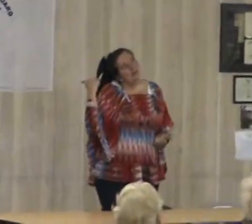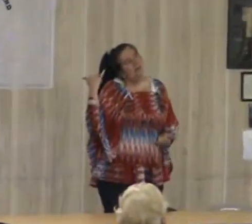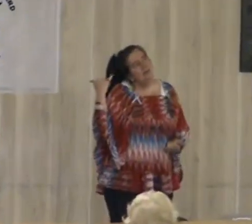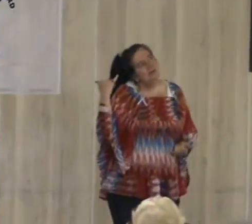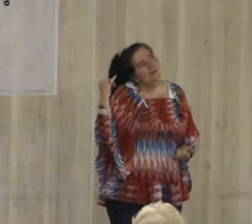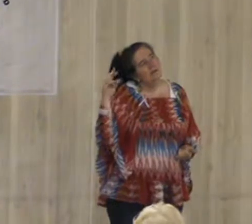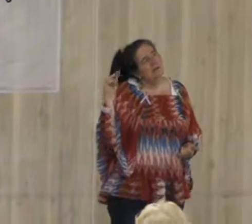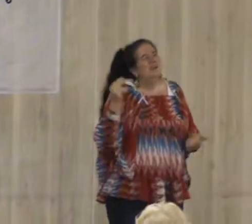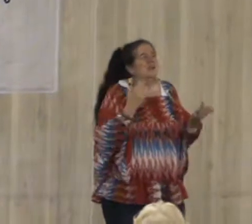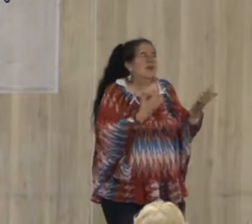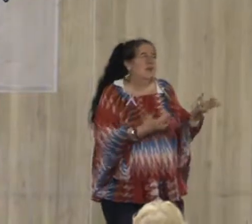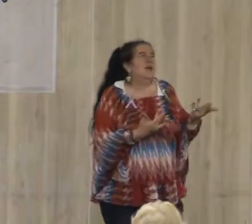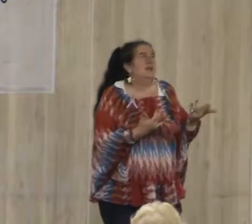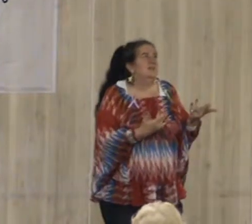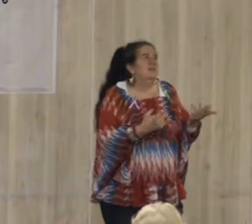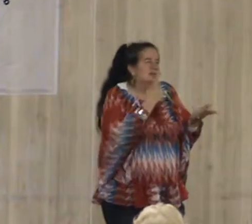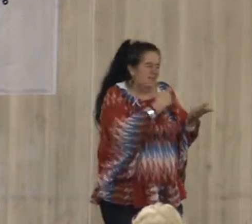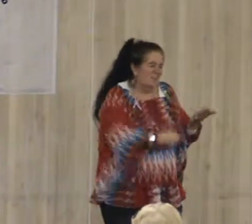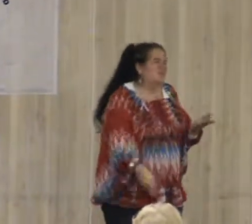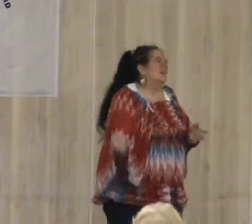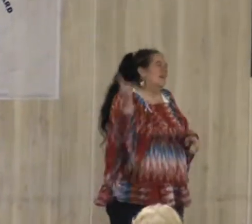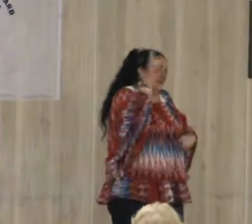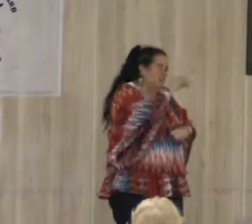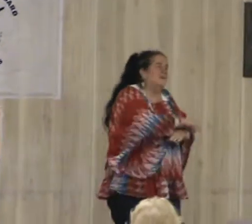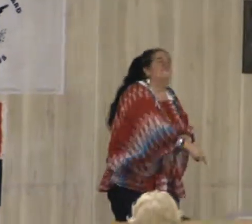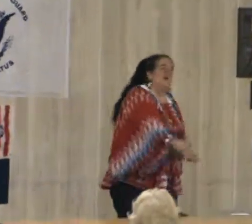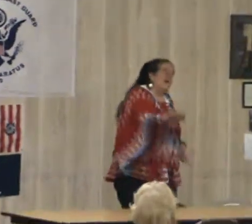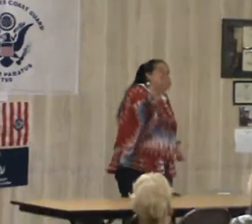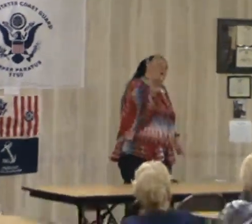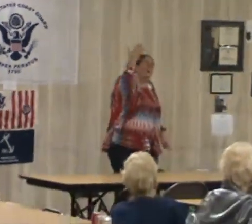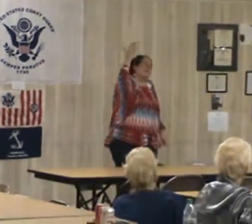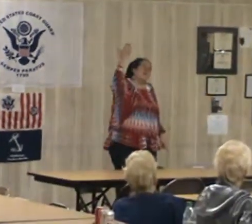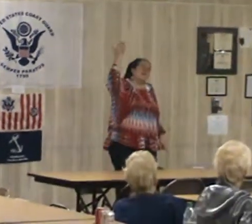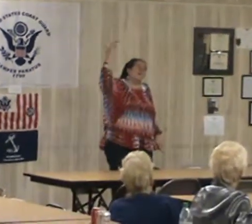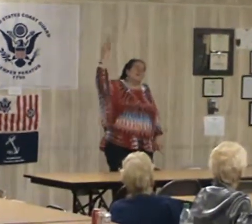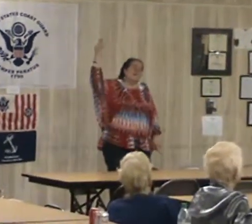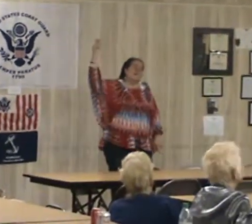yesterday? No, wait, the day